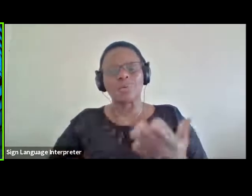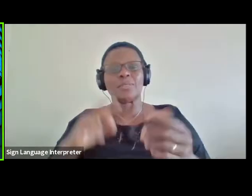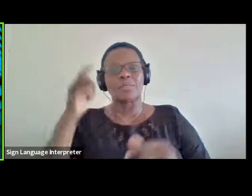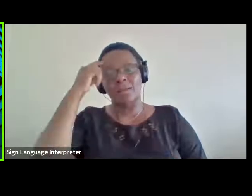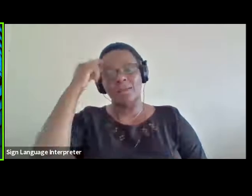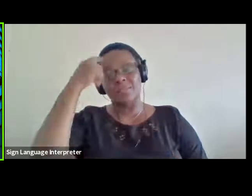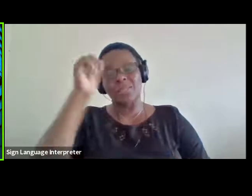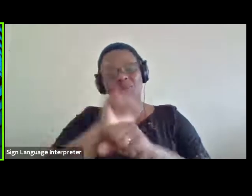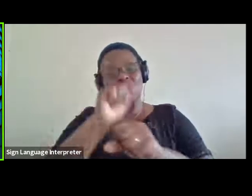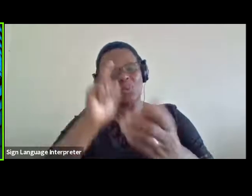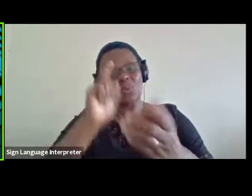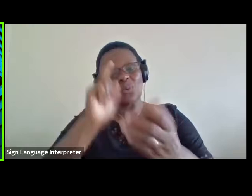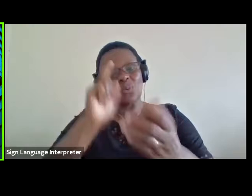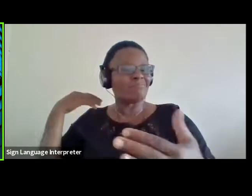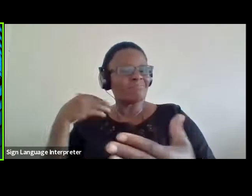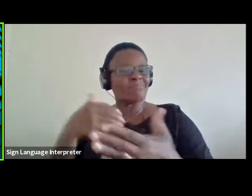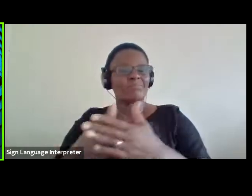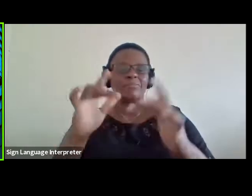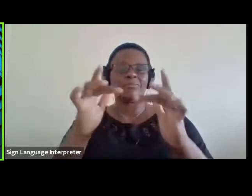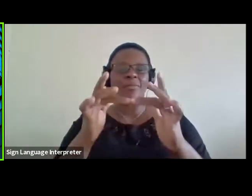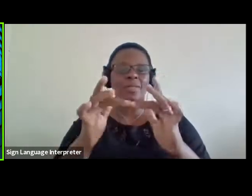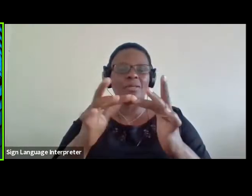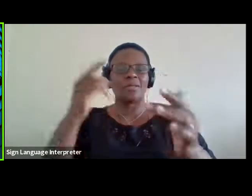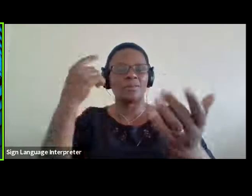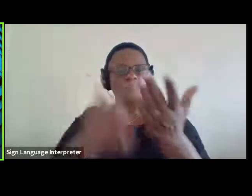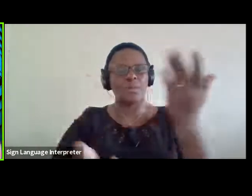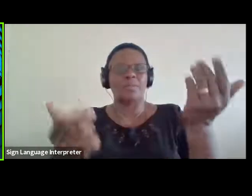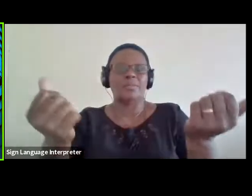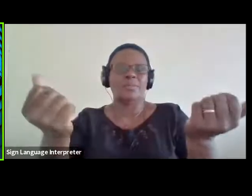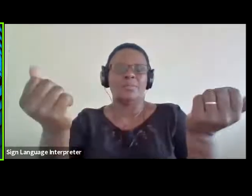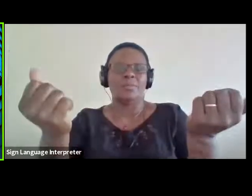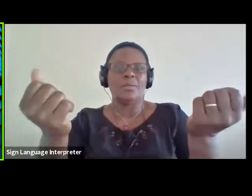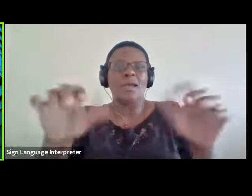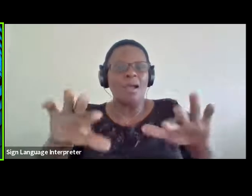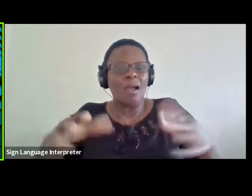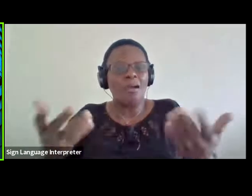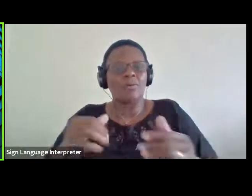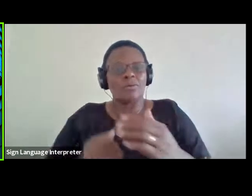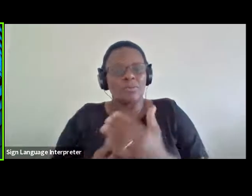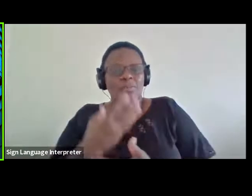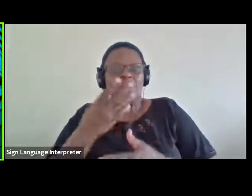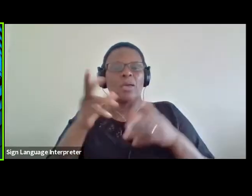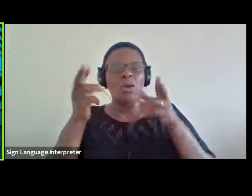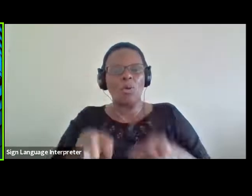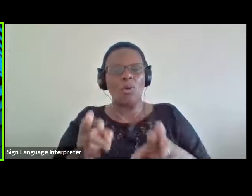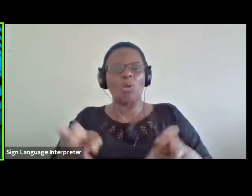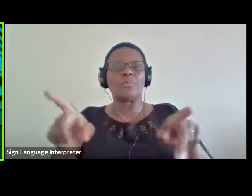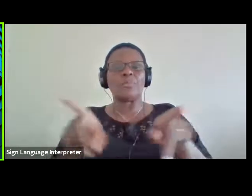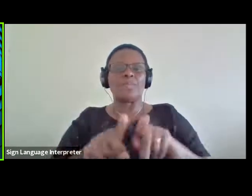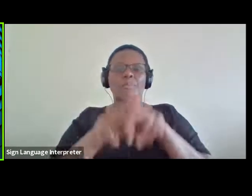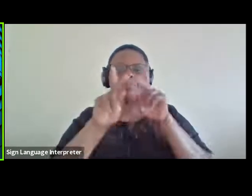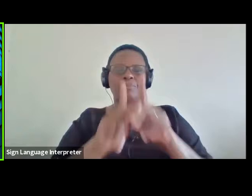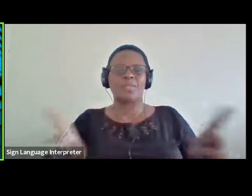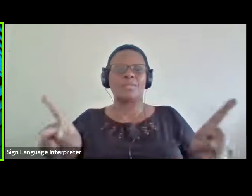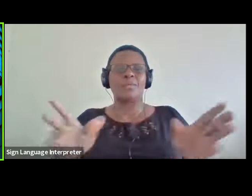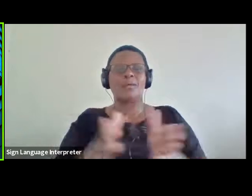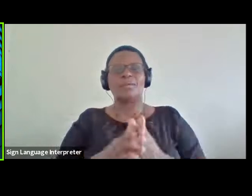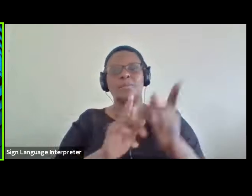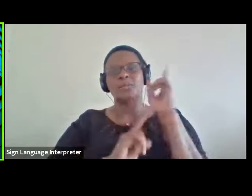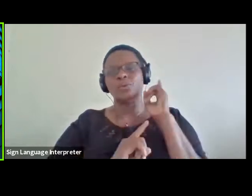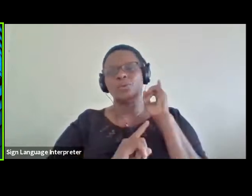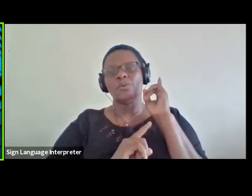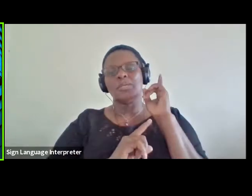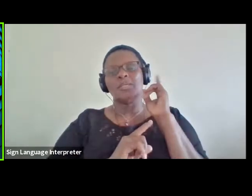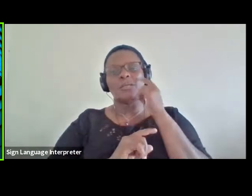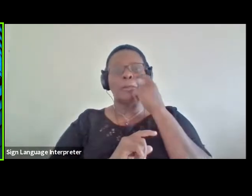have been doing online, and what we can do to obviously inspire hope, peace, and security, as opposed to the inverse. So please do